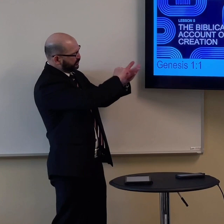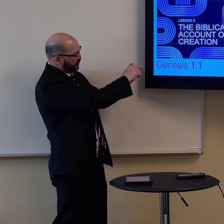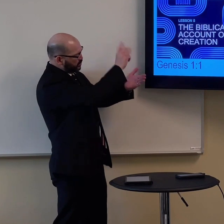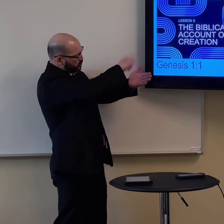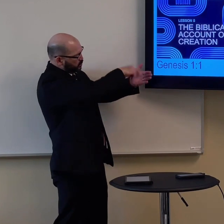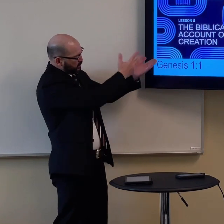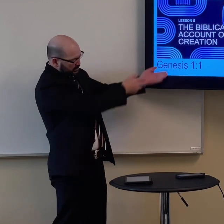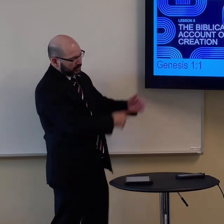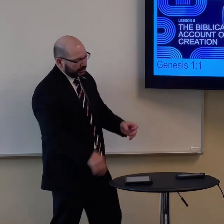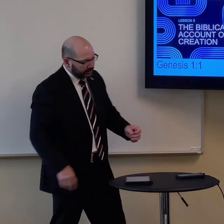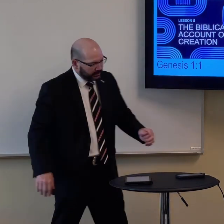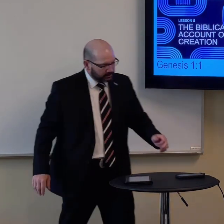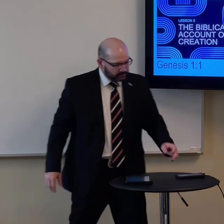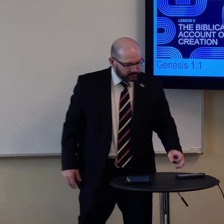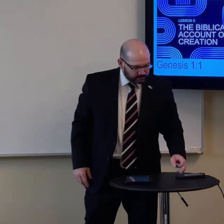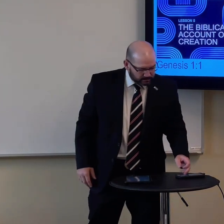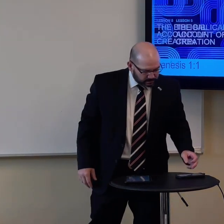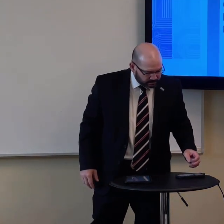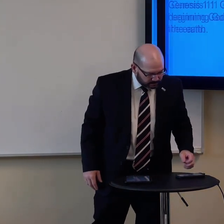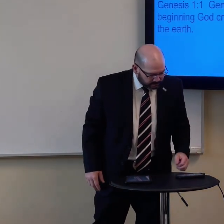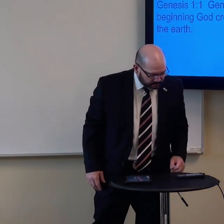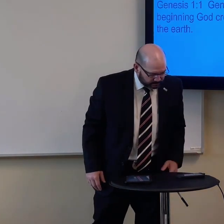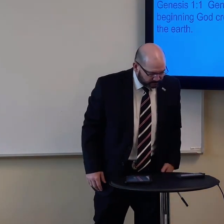So you can find this first, Genesis chapter 1, verse 1.